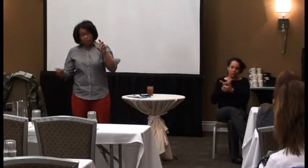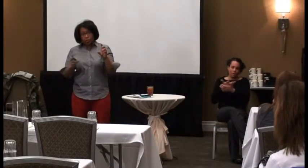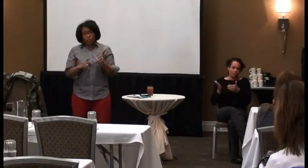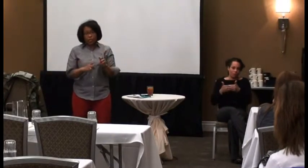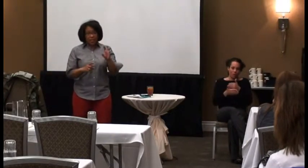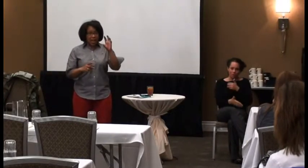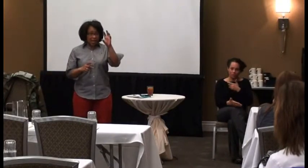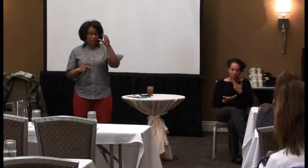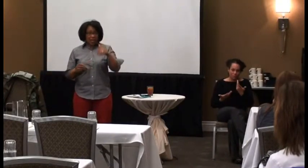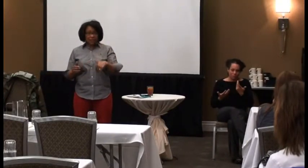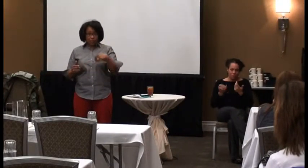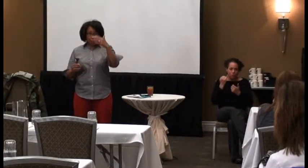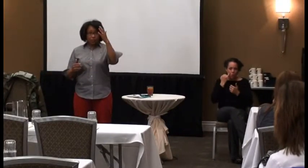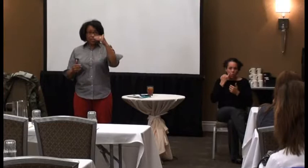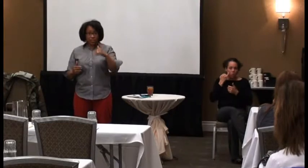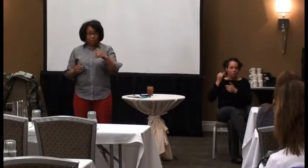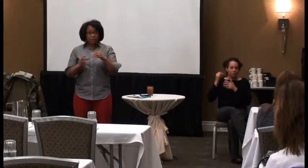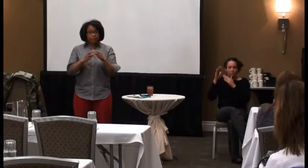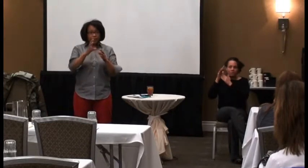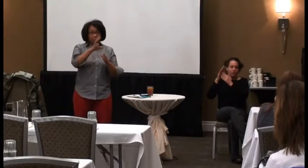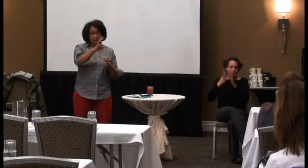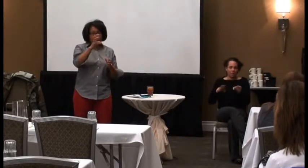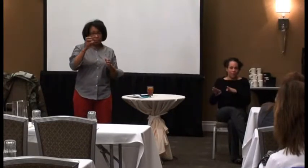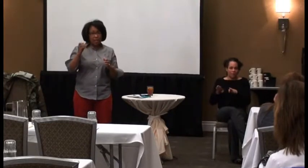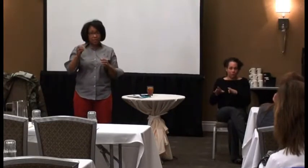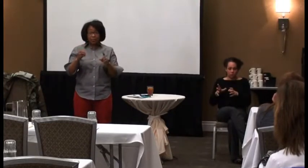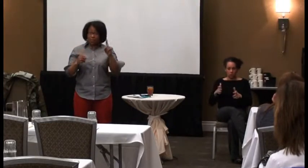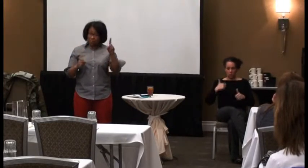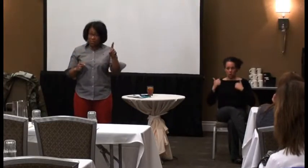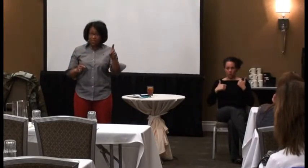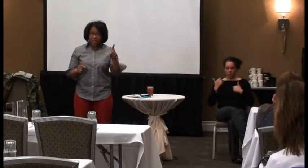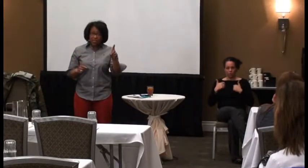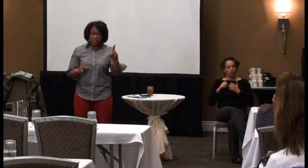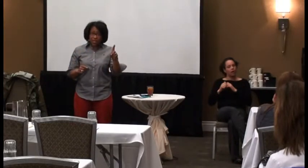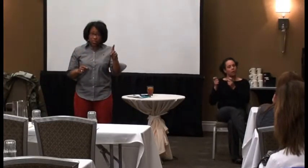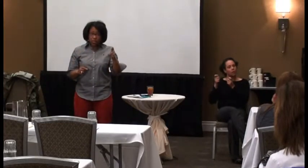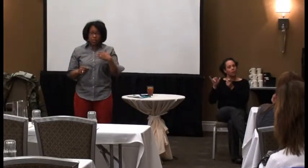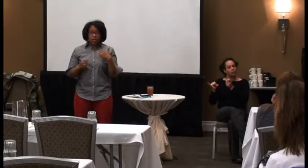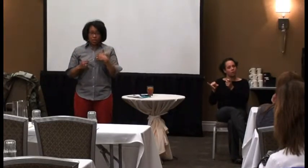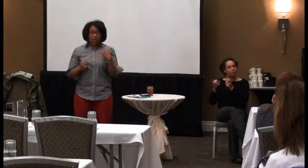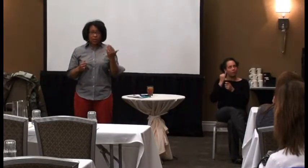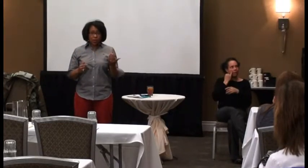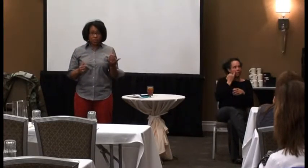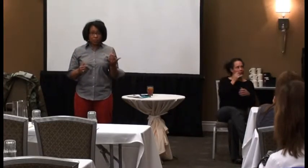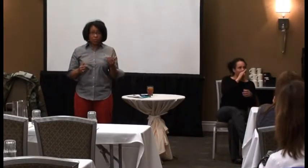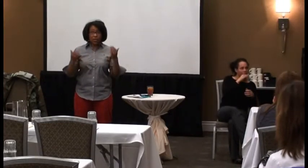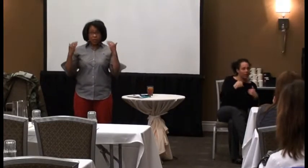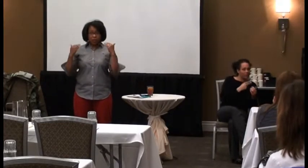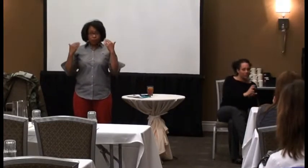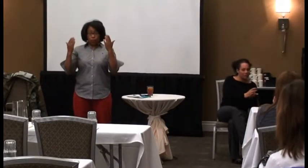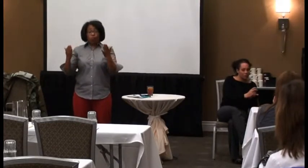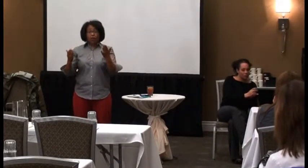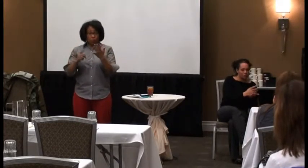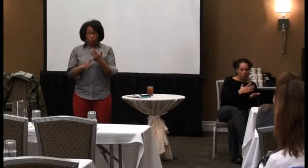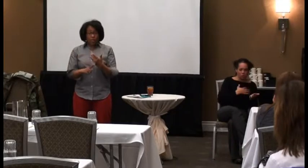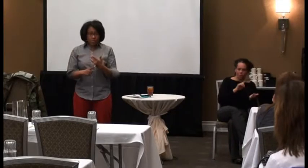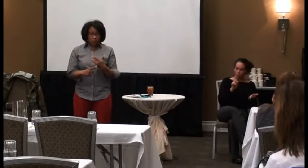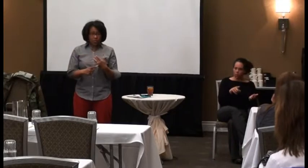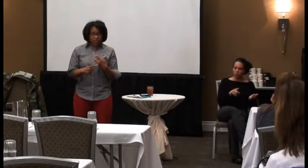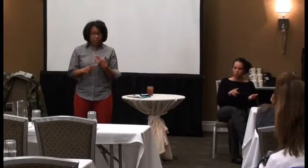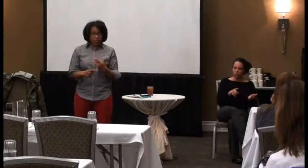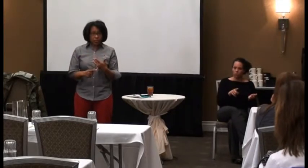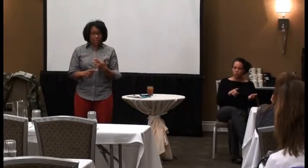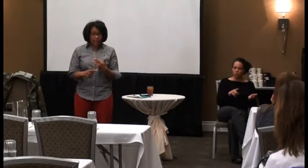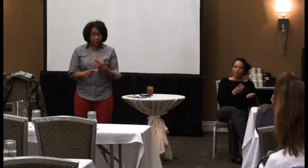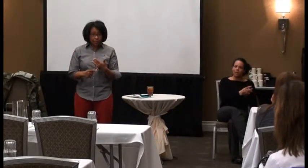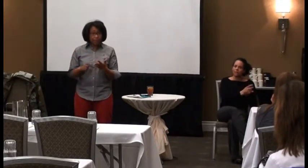down. So if the high-end behavior is aggression, then how do we manage that? But if this kid's having seizures, then my question would be, what